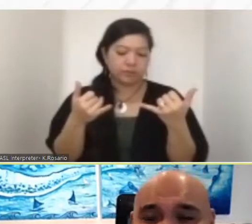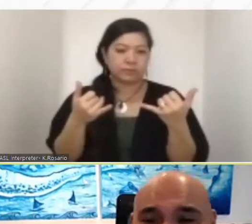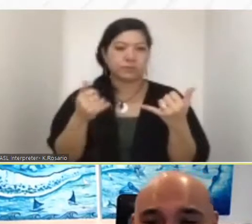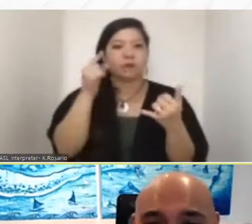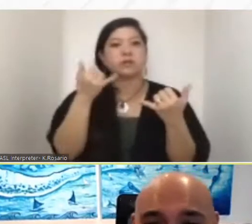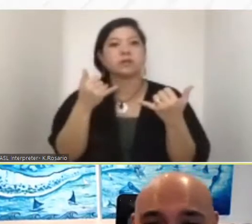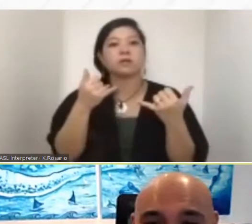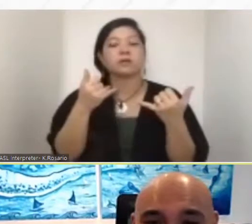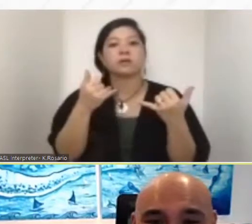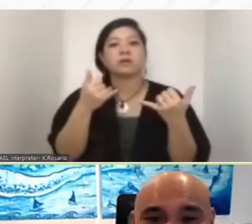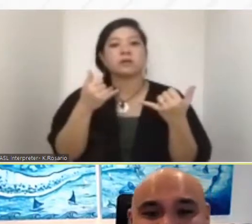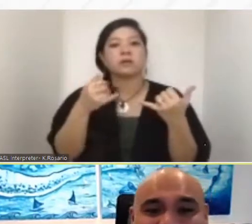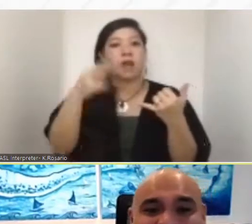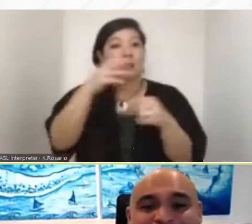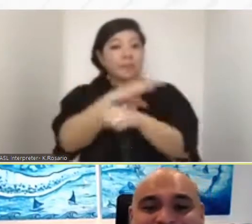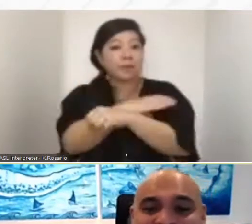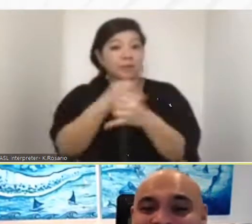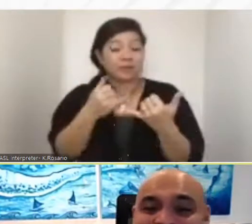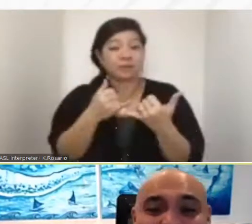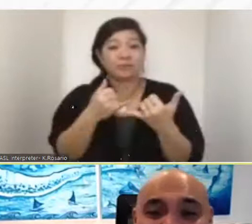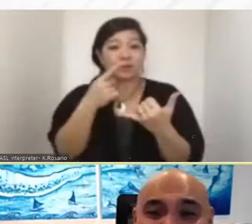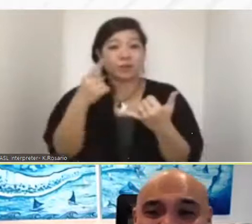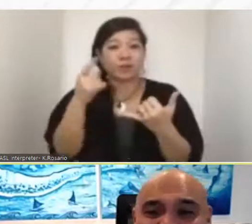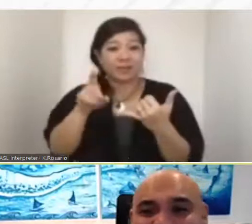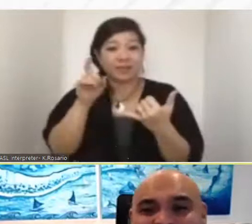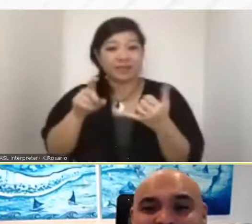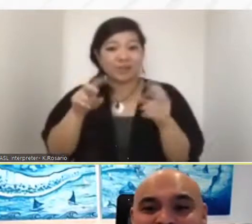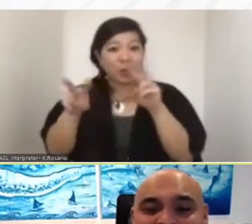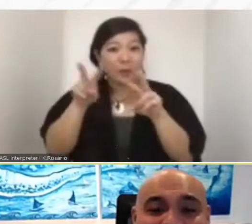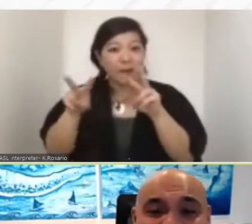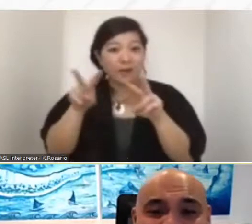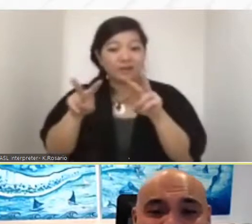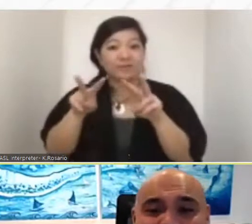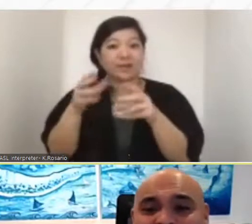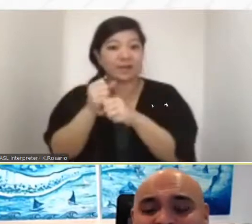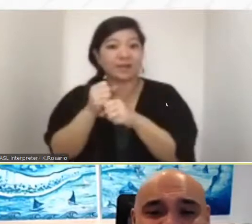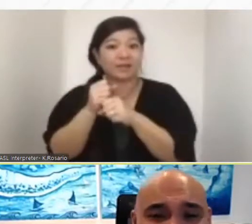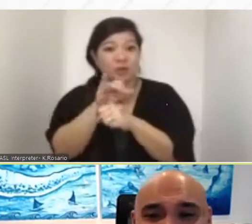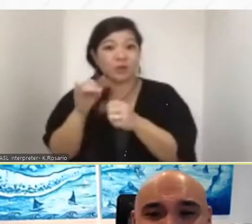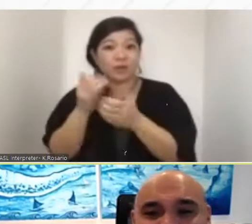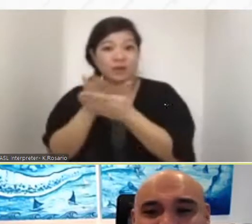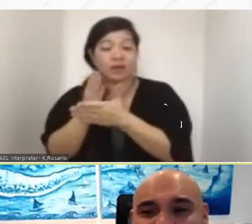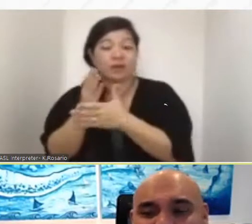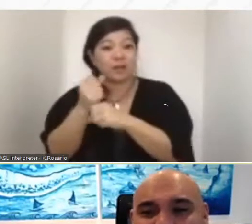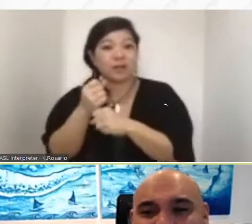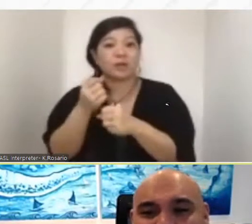one with the high blood pressure. So I'm the one that needs to monitor it. And I've been getting in the habit of taking my blood